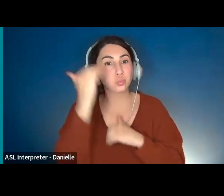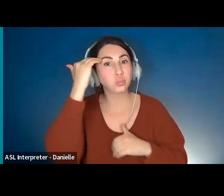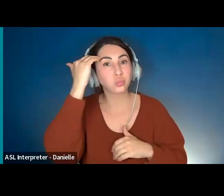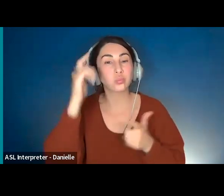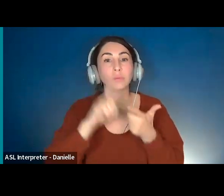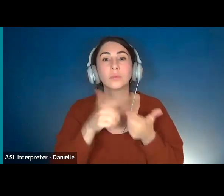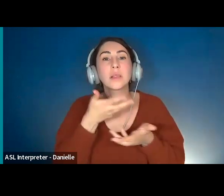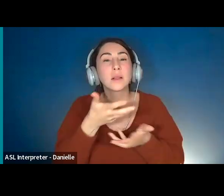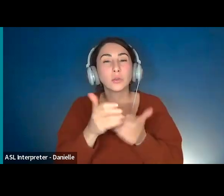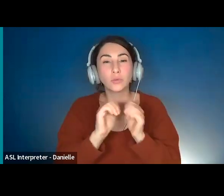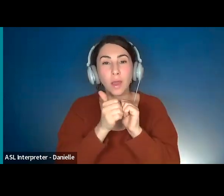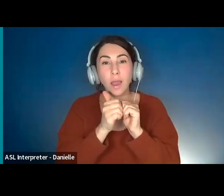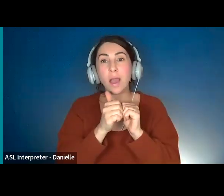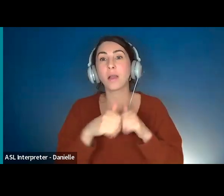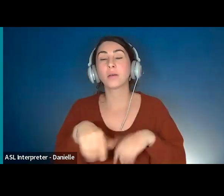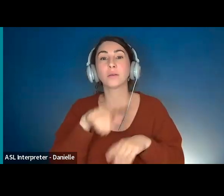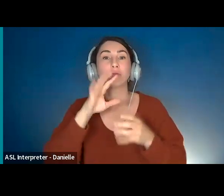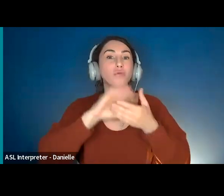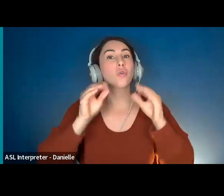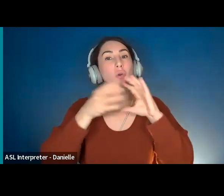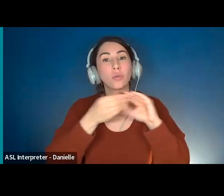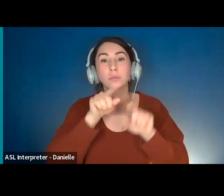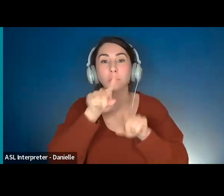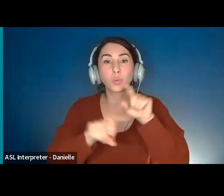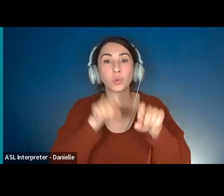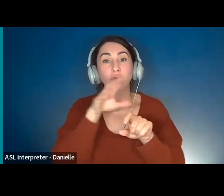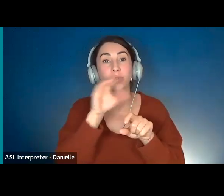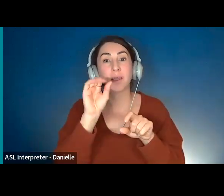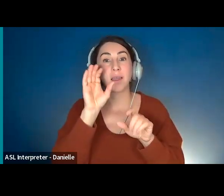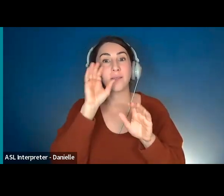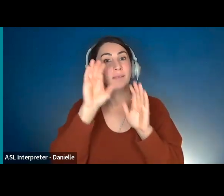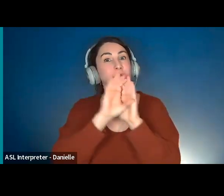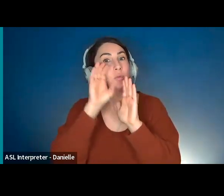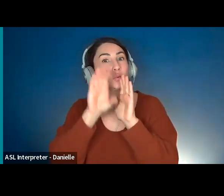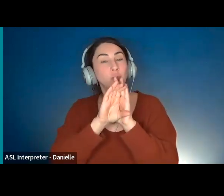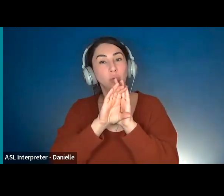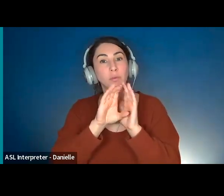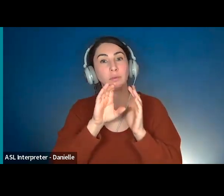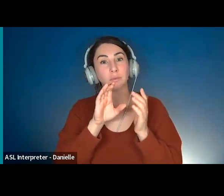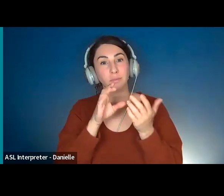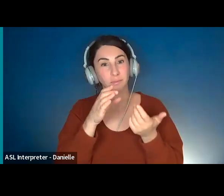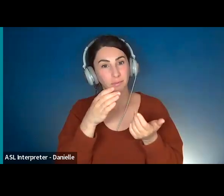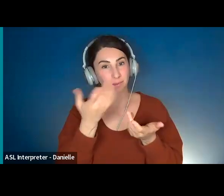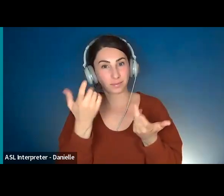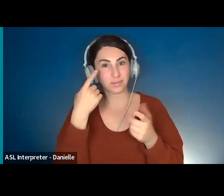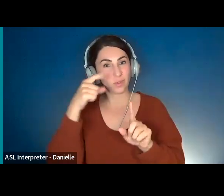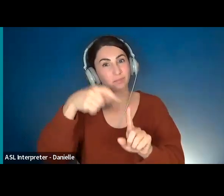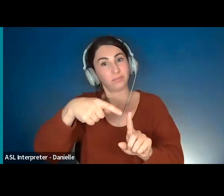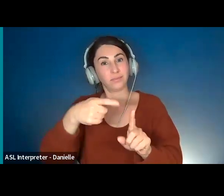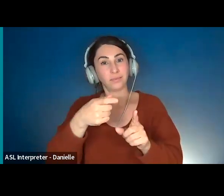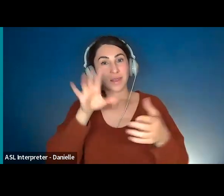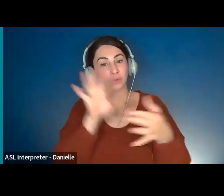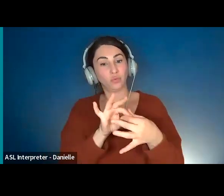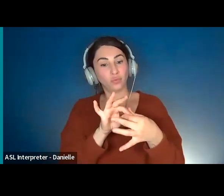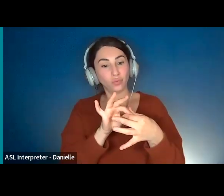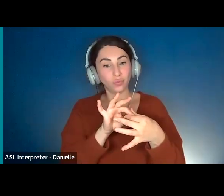with stories, questions, and visuals that spark actual connection. Don't talk to